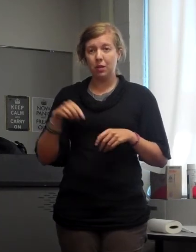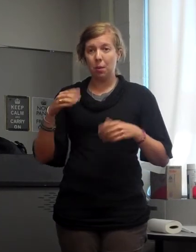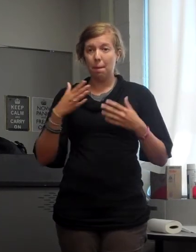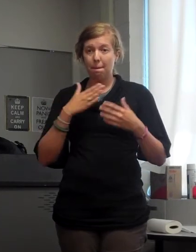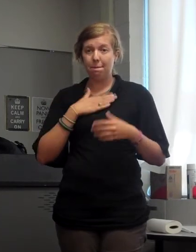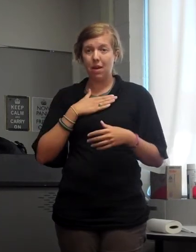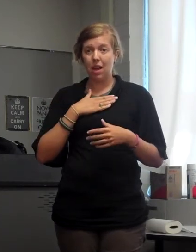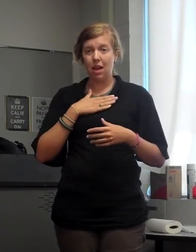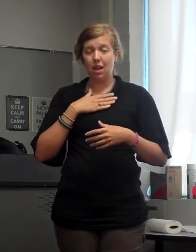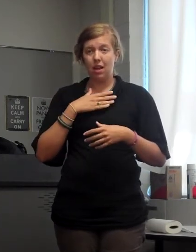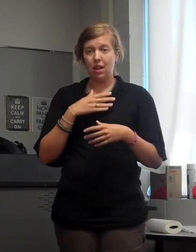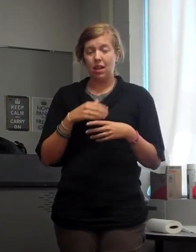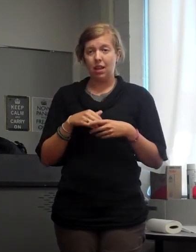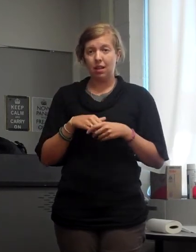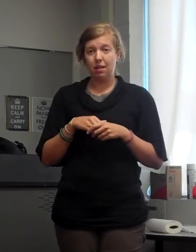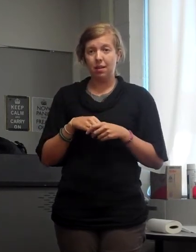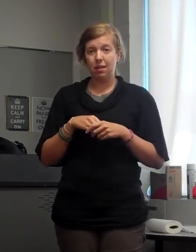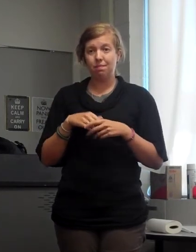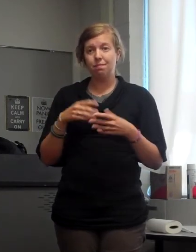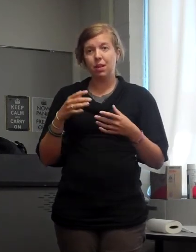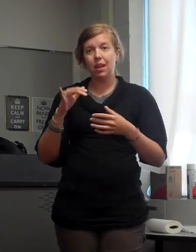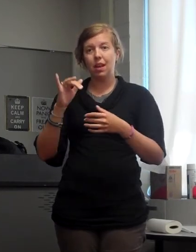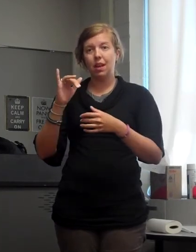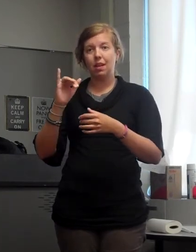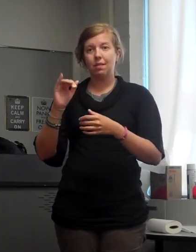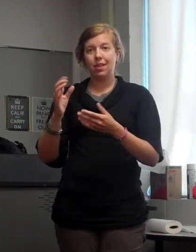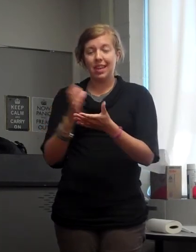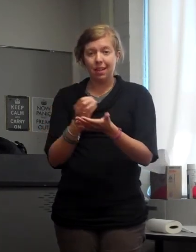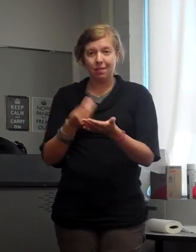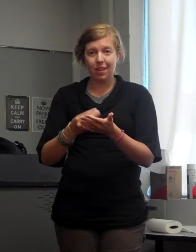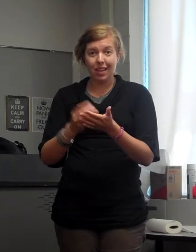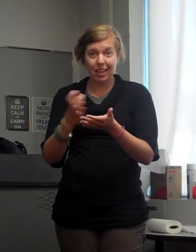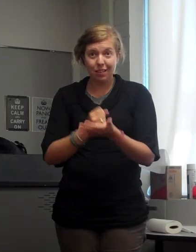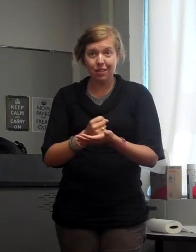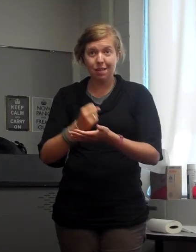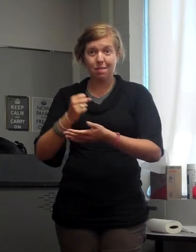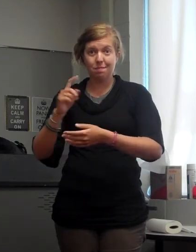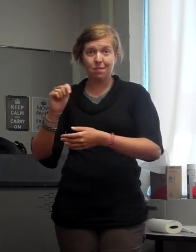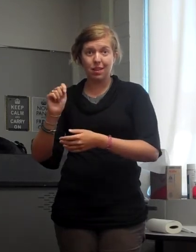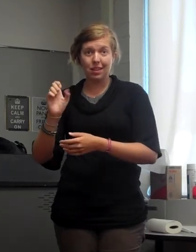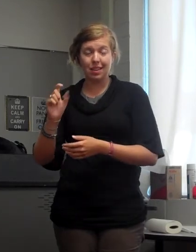emergency went to pay my taxes. And then I had to stop my snowball until I could get my $1,000 back in there.